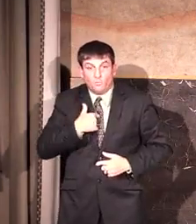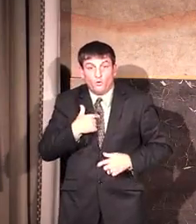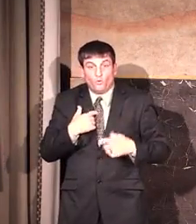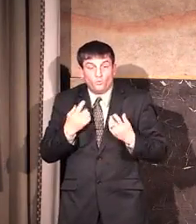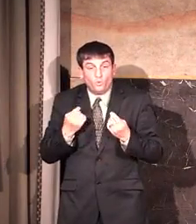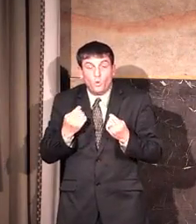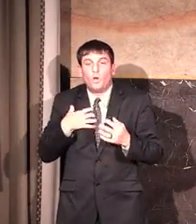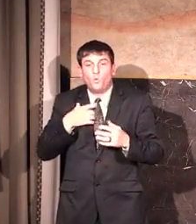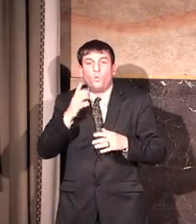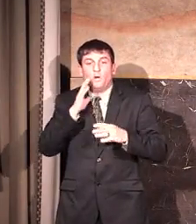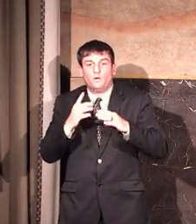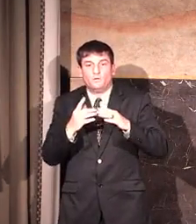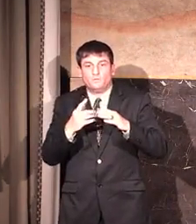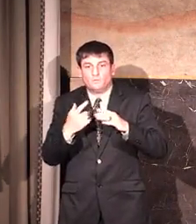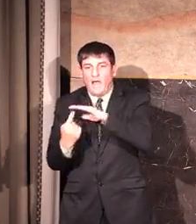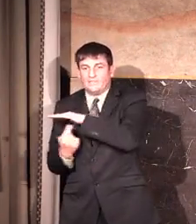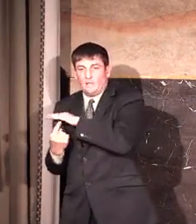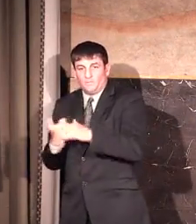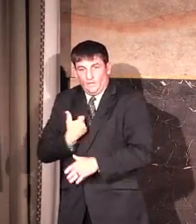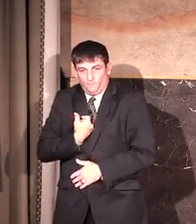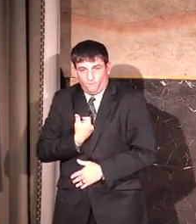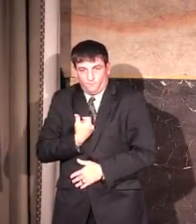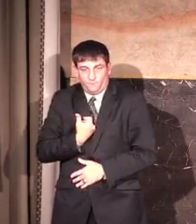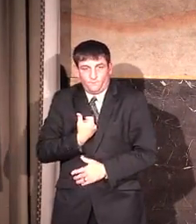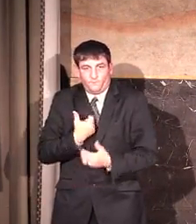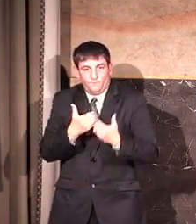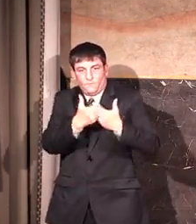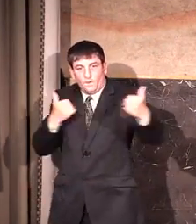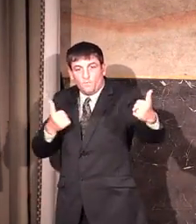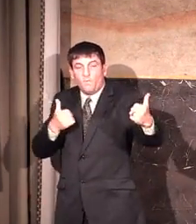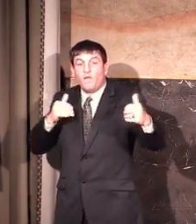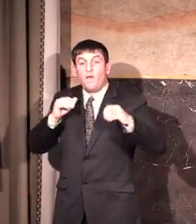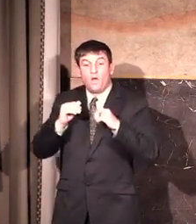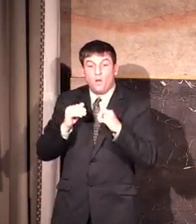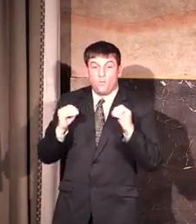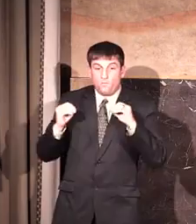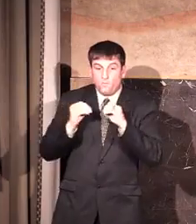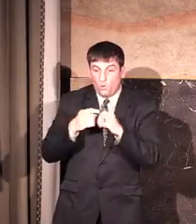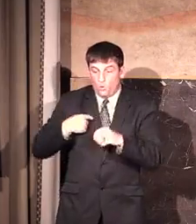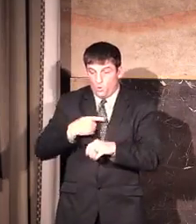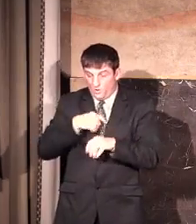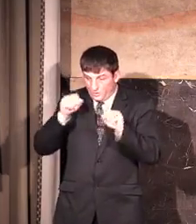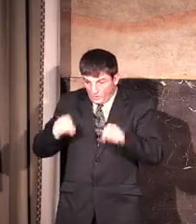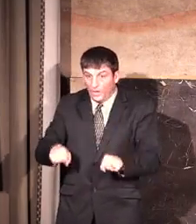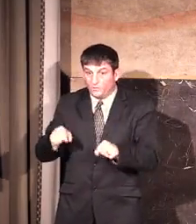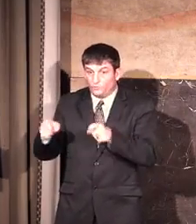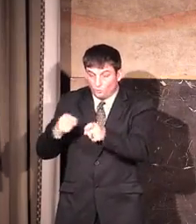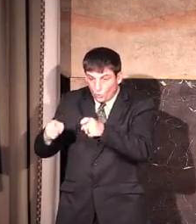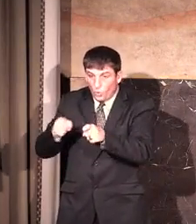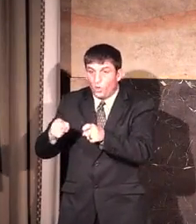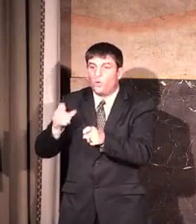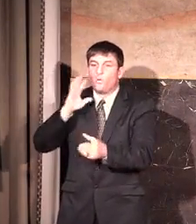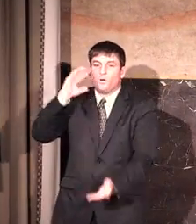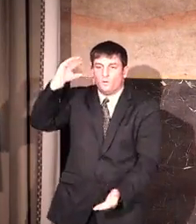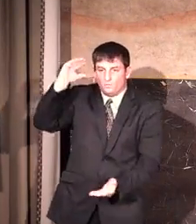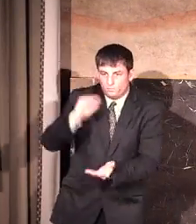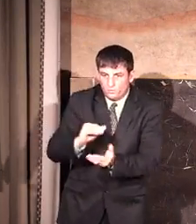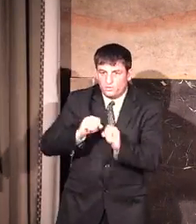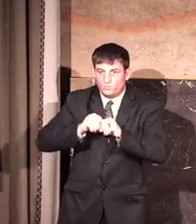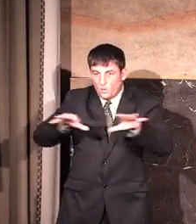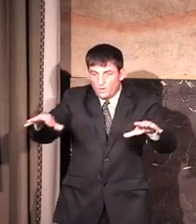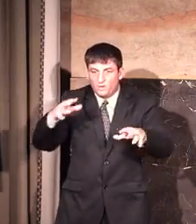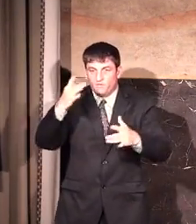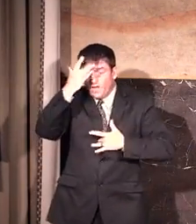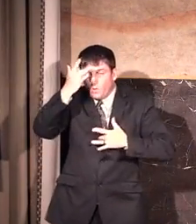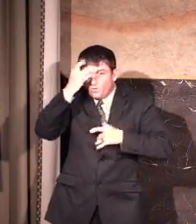and reducing the spread. The faster that we get a hold of that, the faster that we control the virus and continue to move through